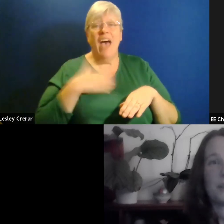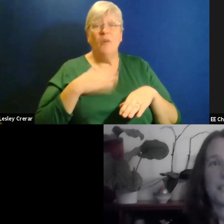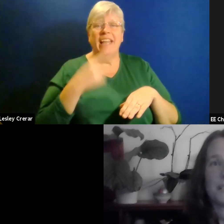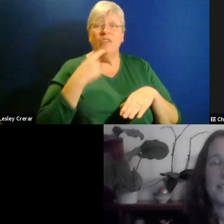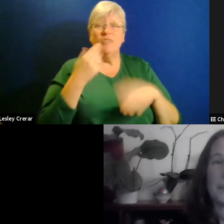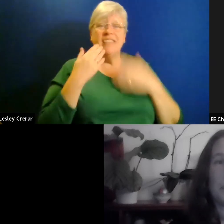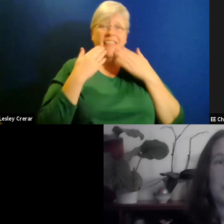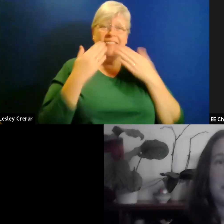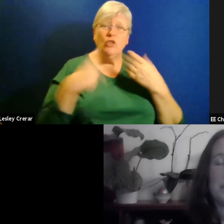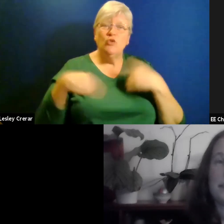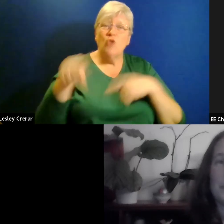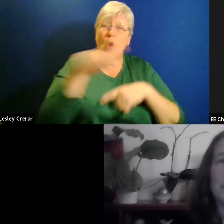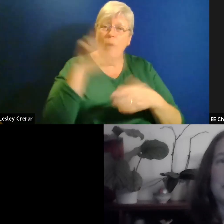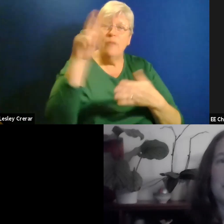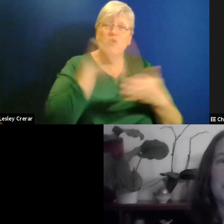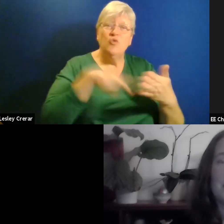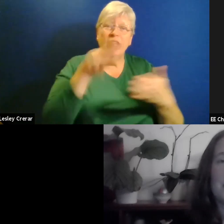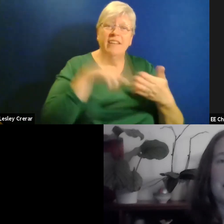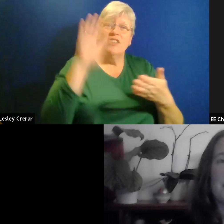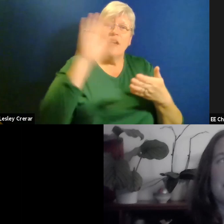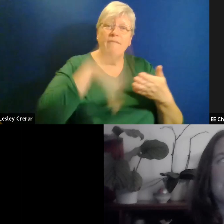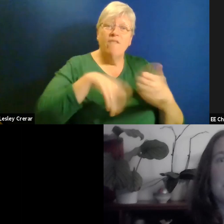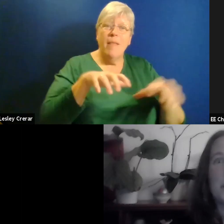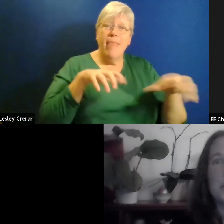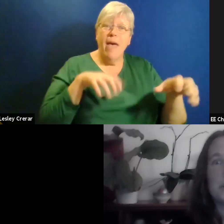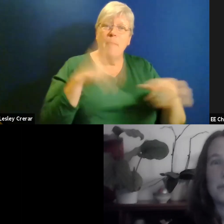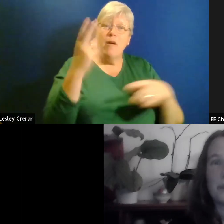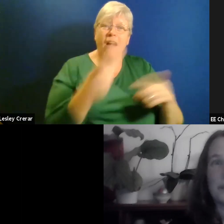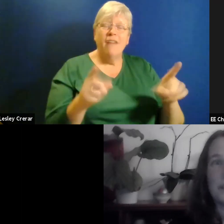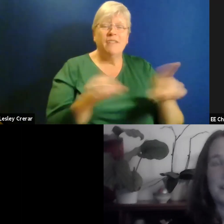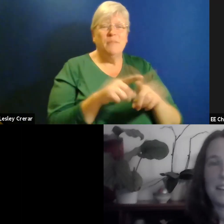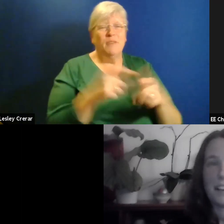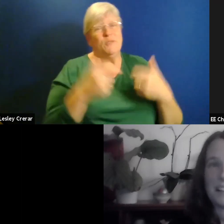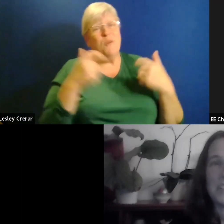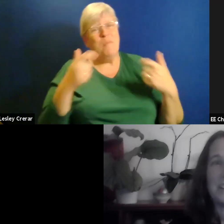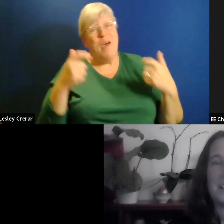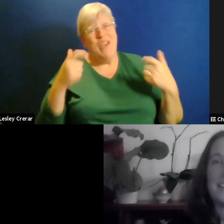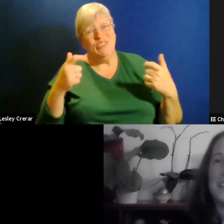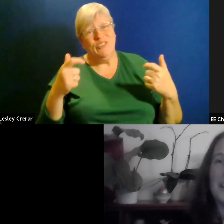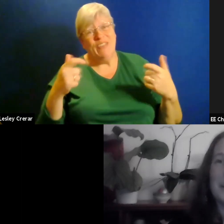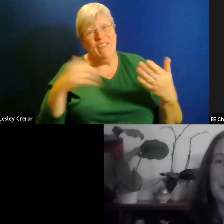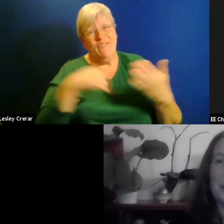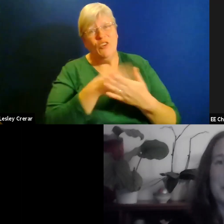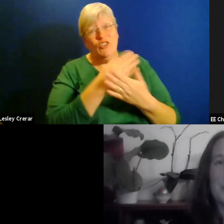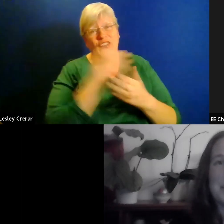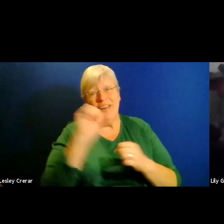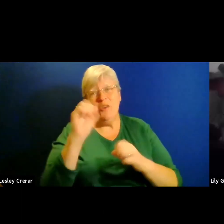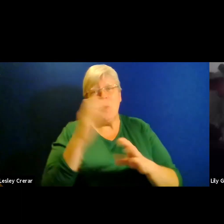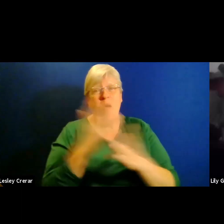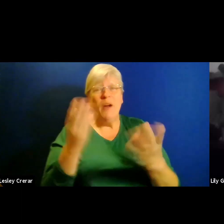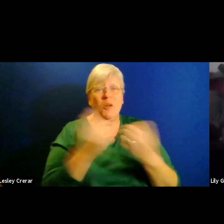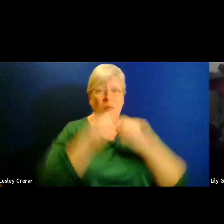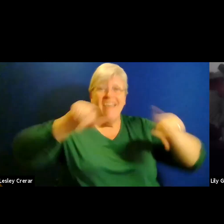all of our readers and all the readers from Leopard's Arts so much for sharing their work with us.